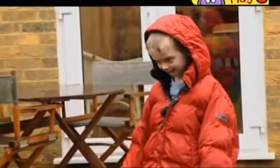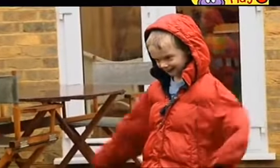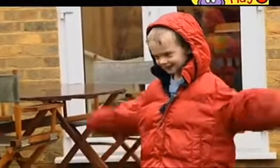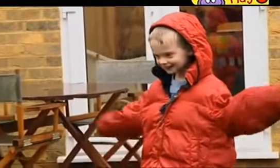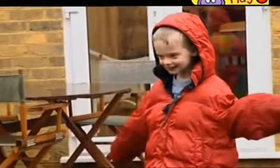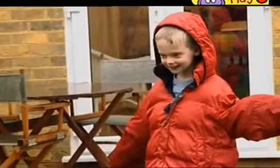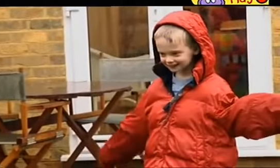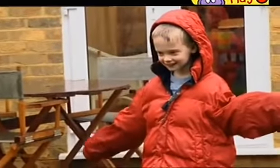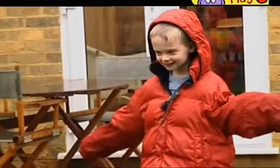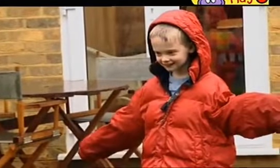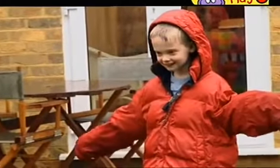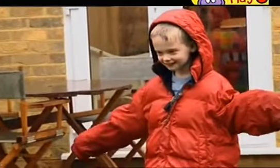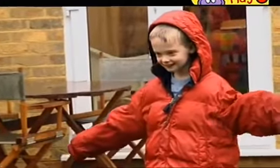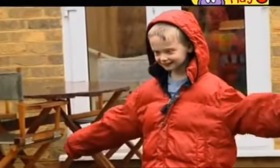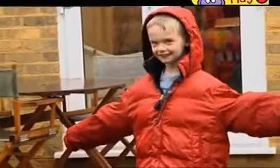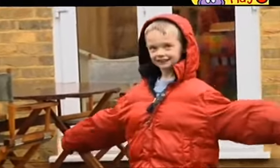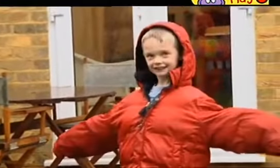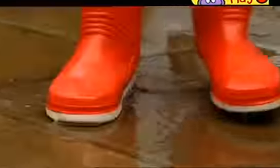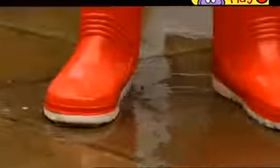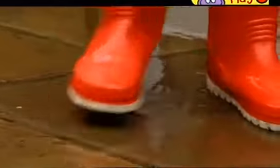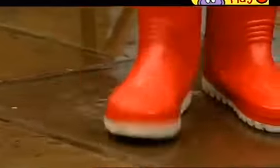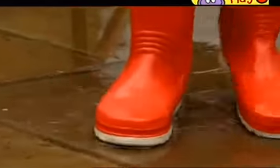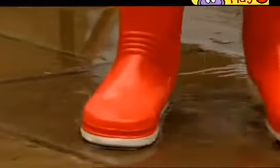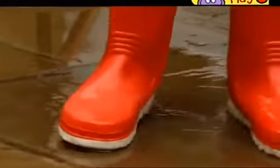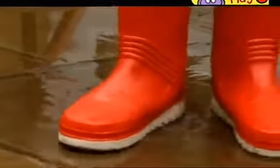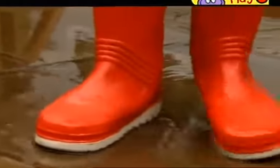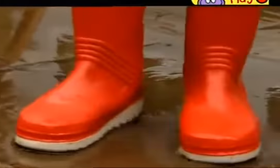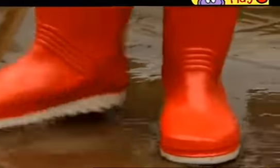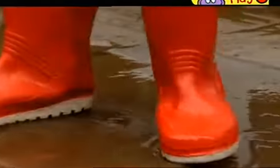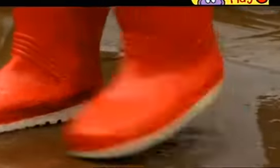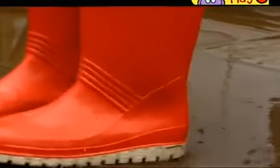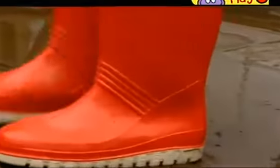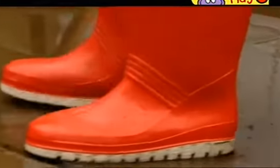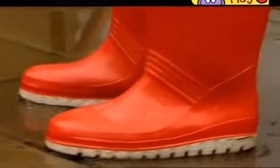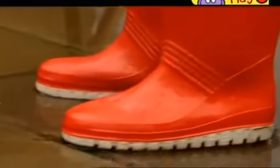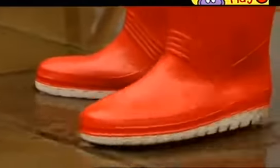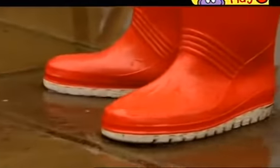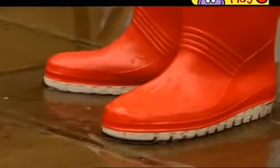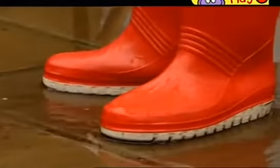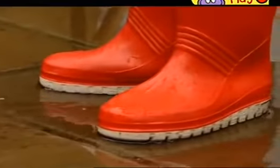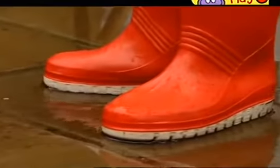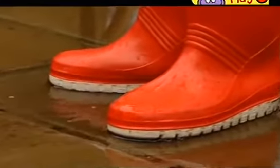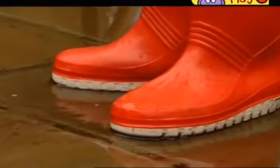Clothes for playing out in the rain. Don't forget your wellies.